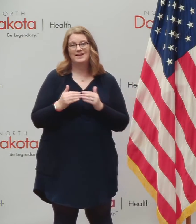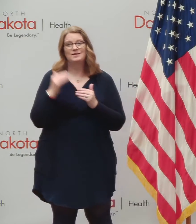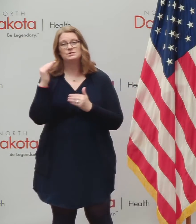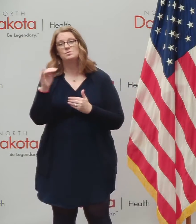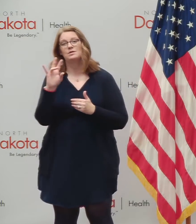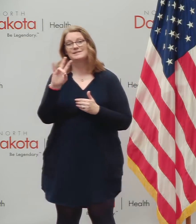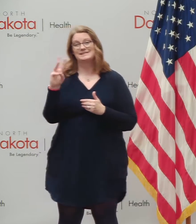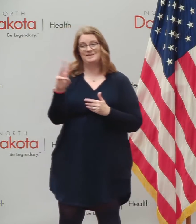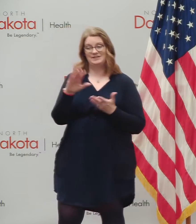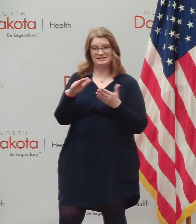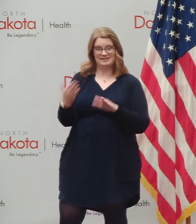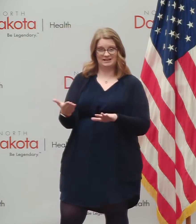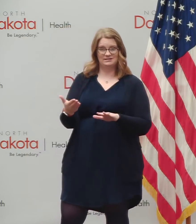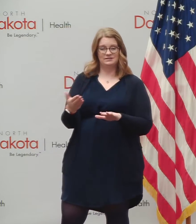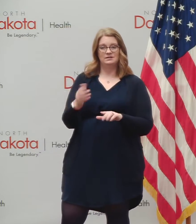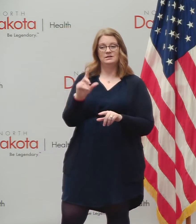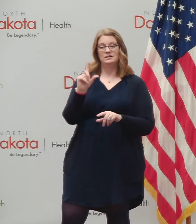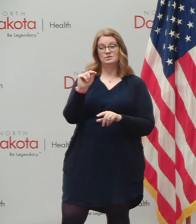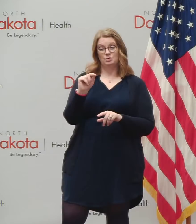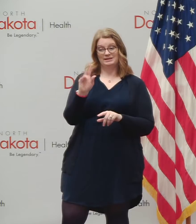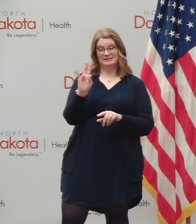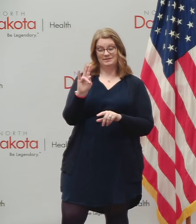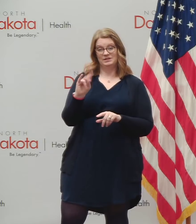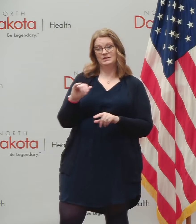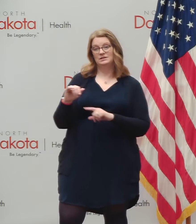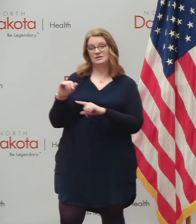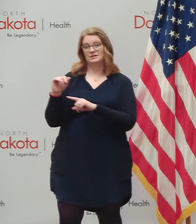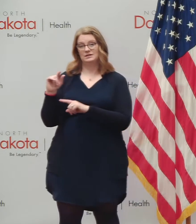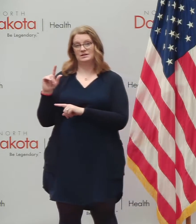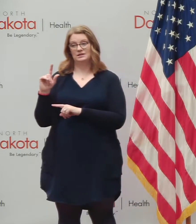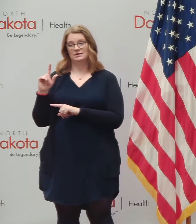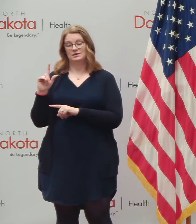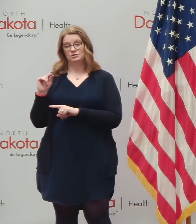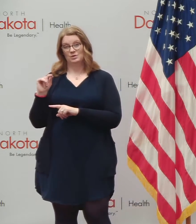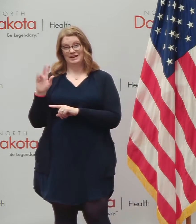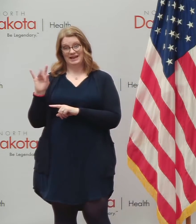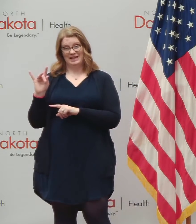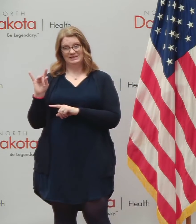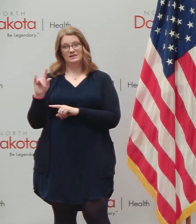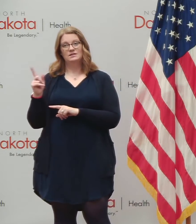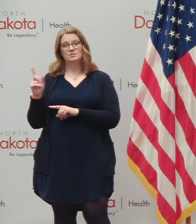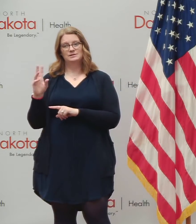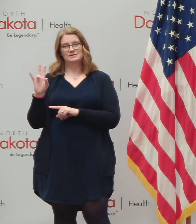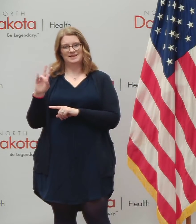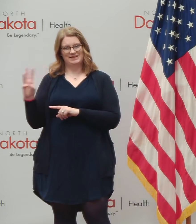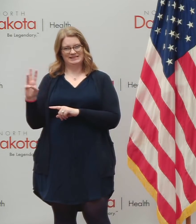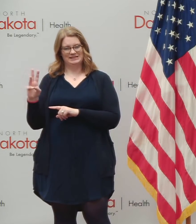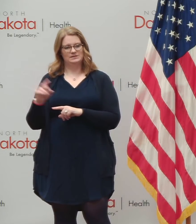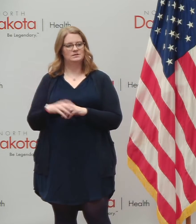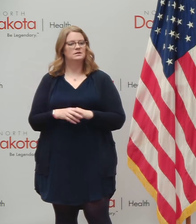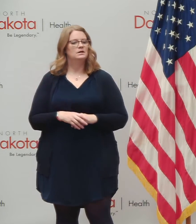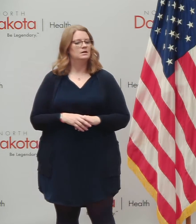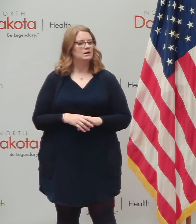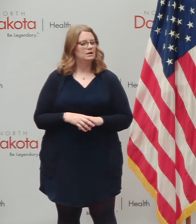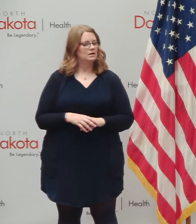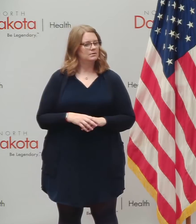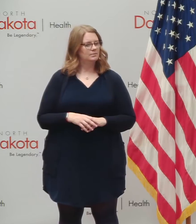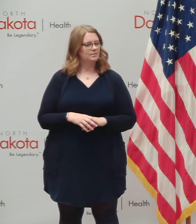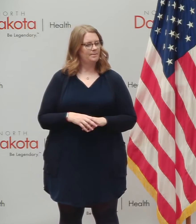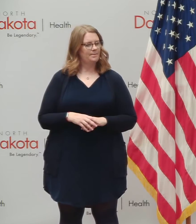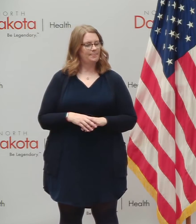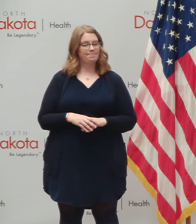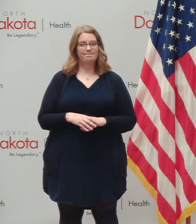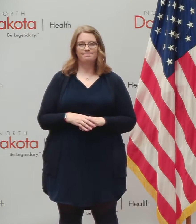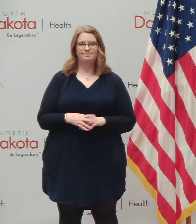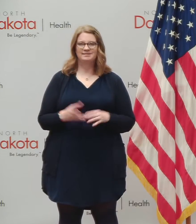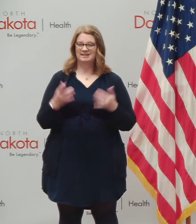deaths in 2017 and 66 deaths in 2018. We know that we have a pandemic